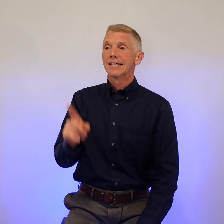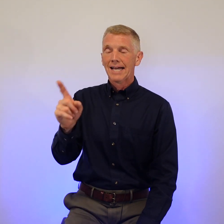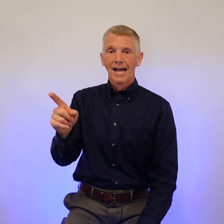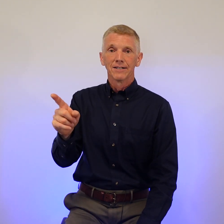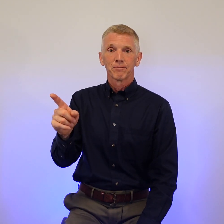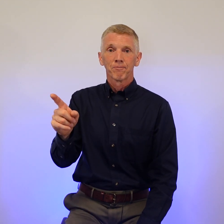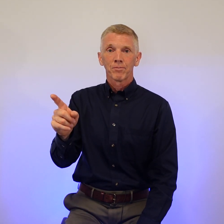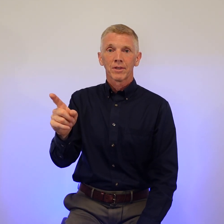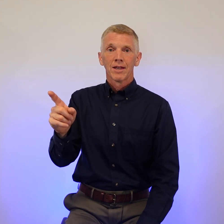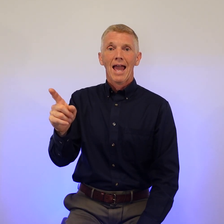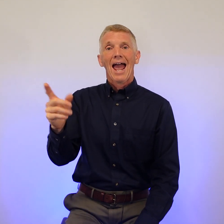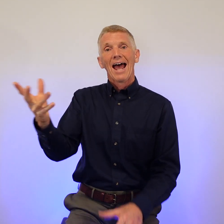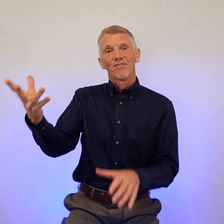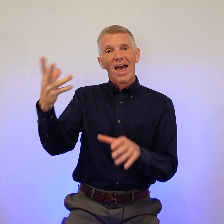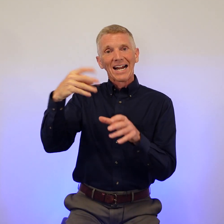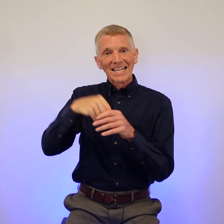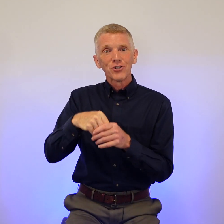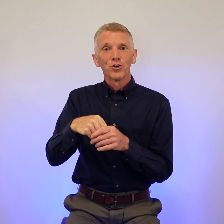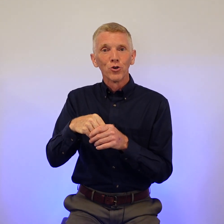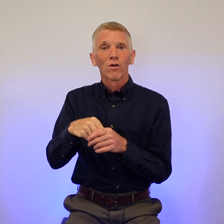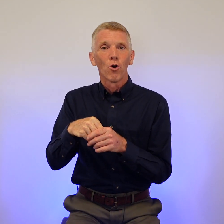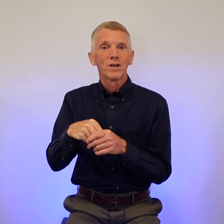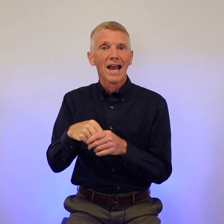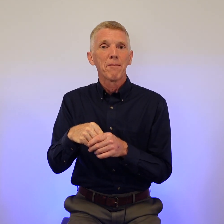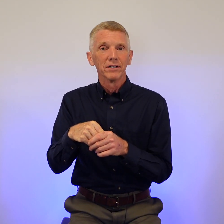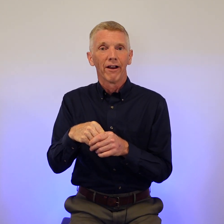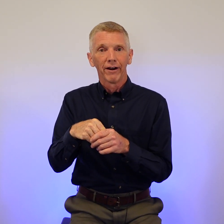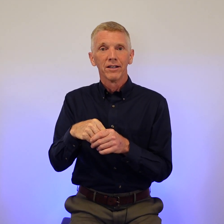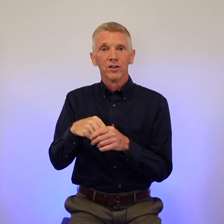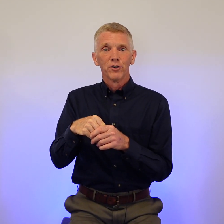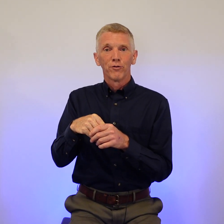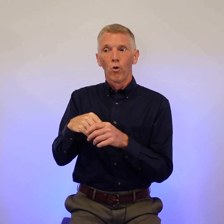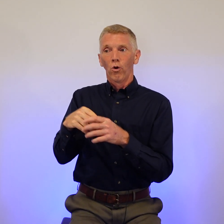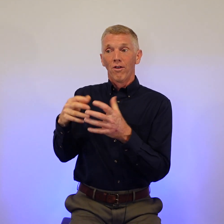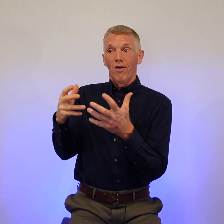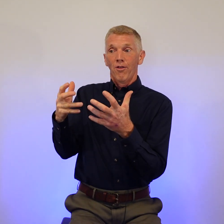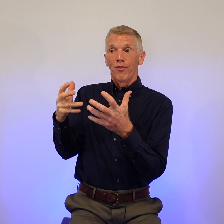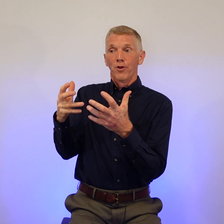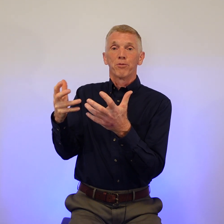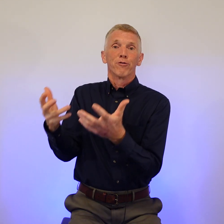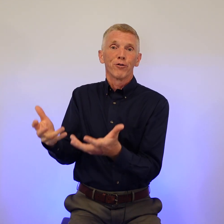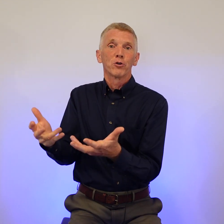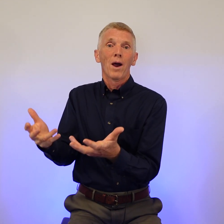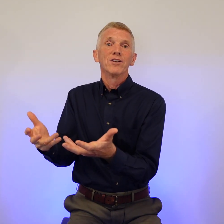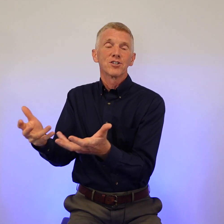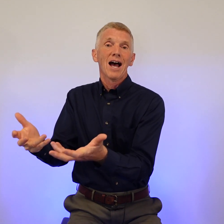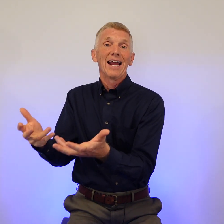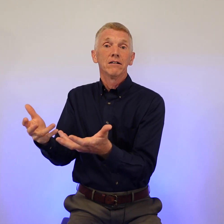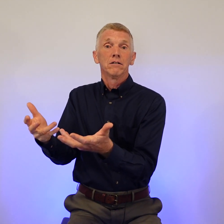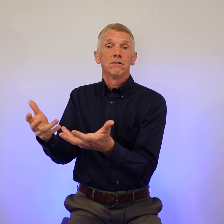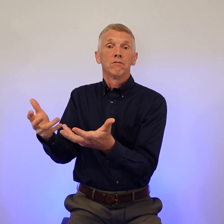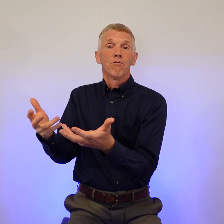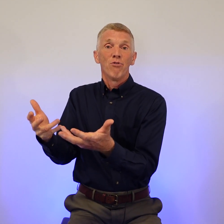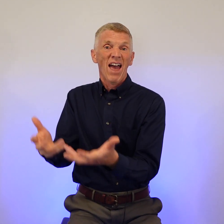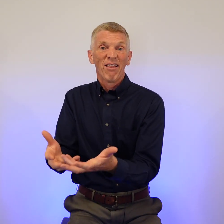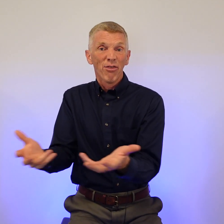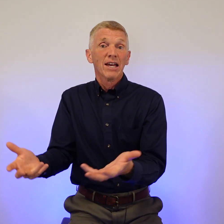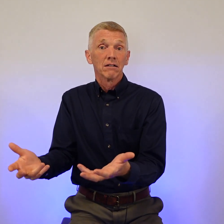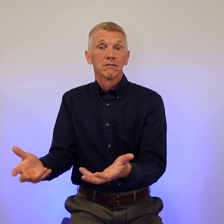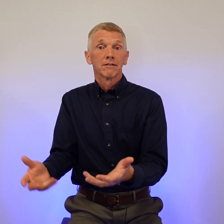got it. Add that into your vocabulary for the preferred way to sign that thing. All